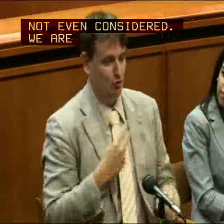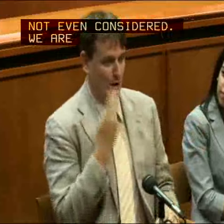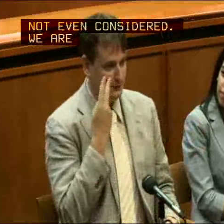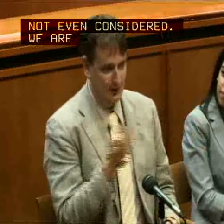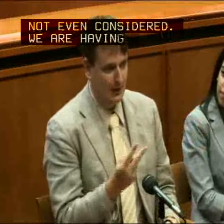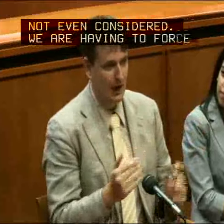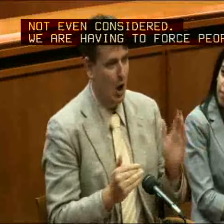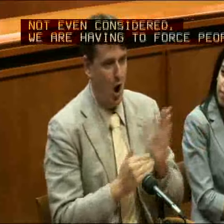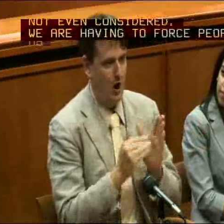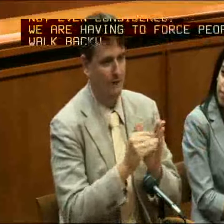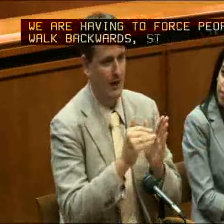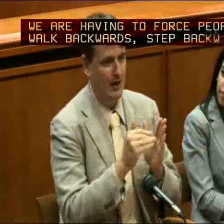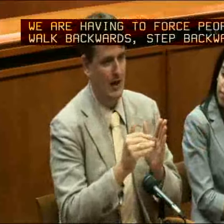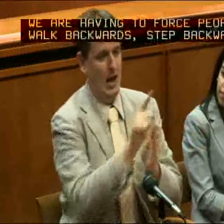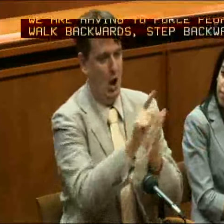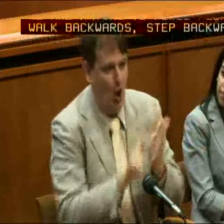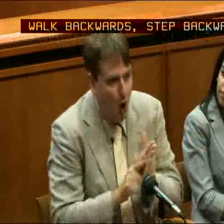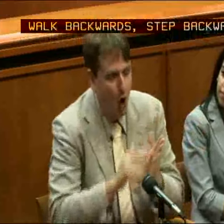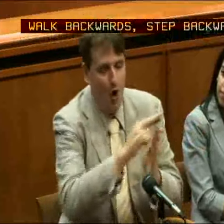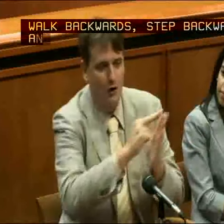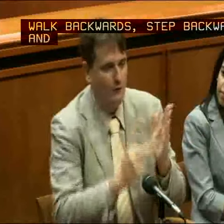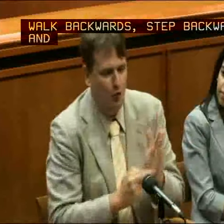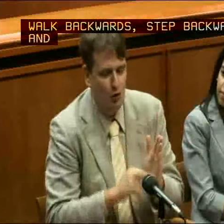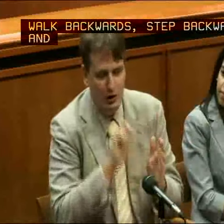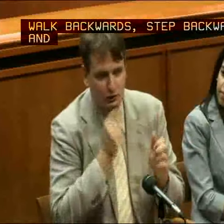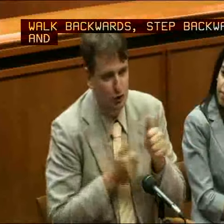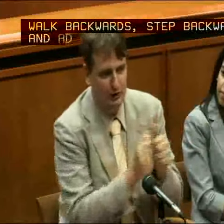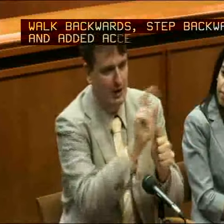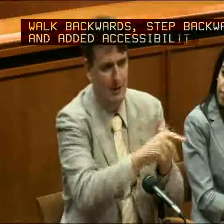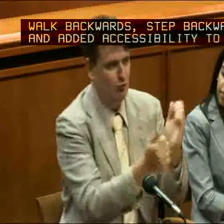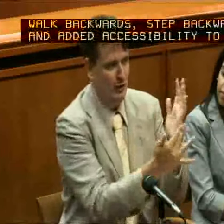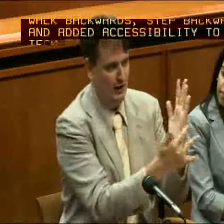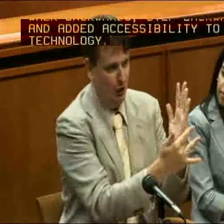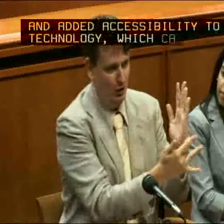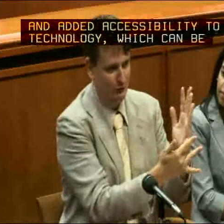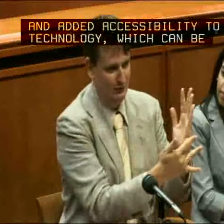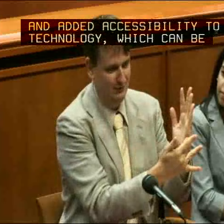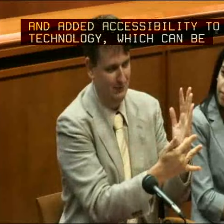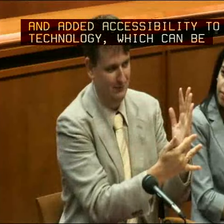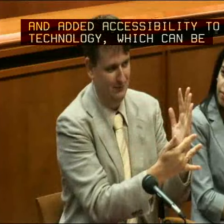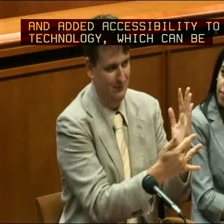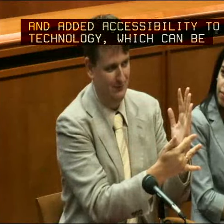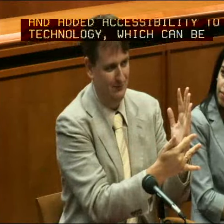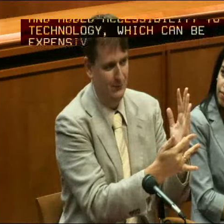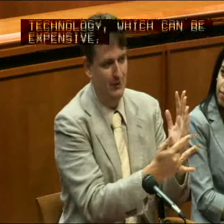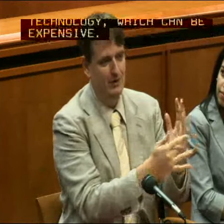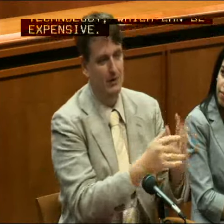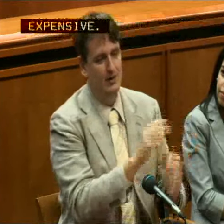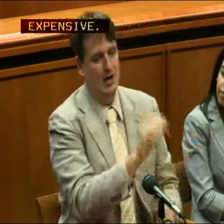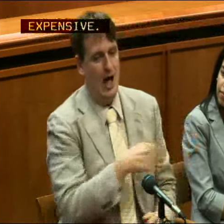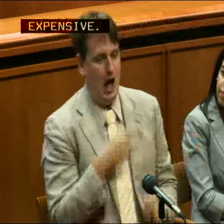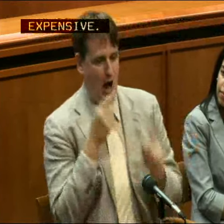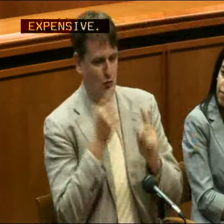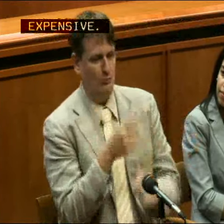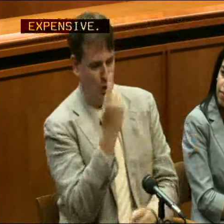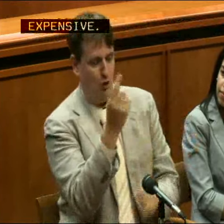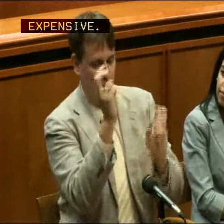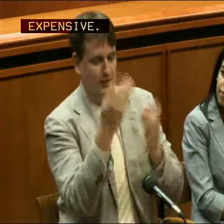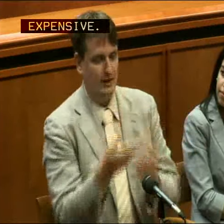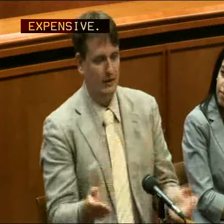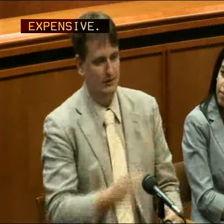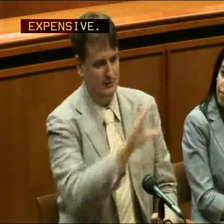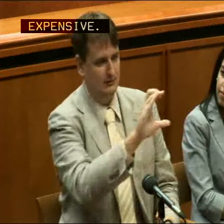be expensive. And oftentimes I'll see that there are laws or rules that are not catching up with the technology. They're way behind.